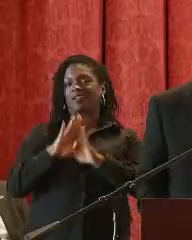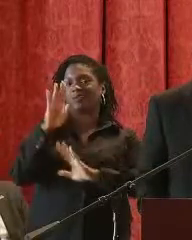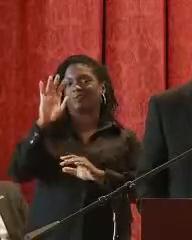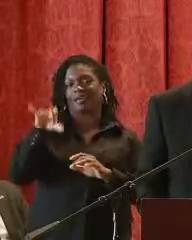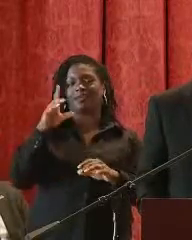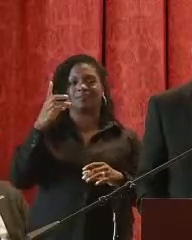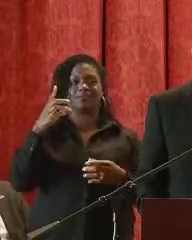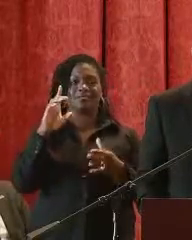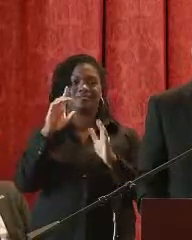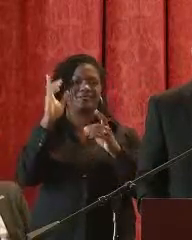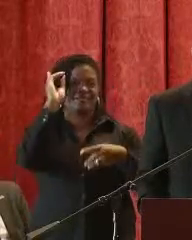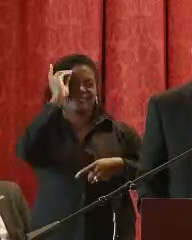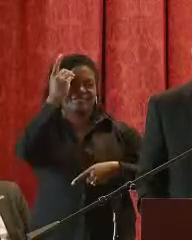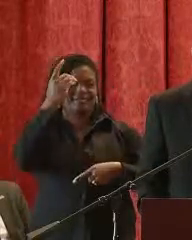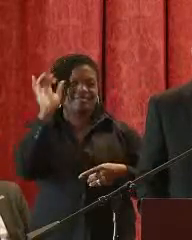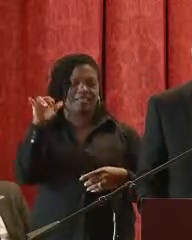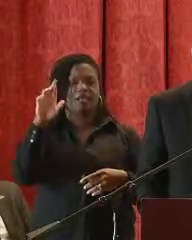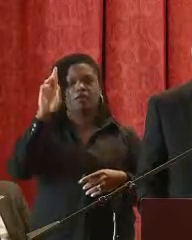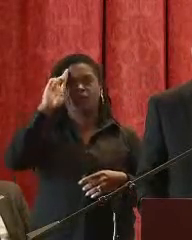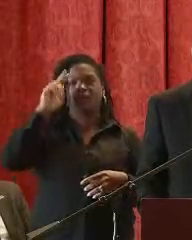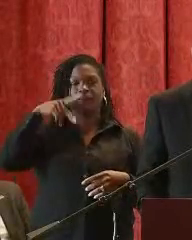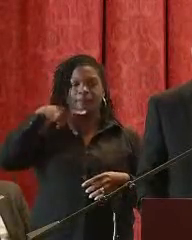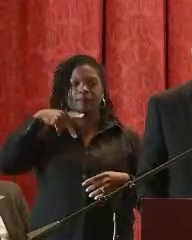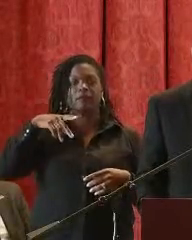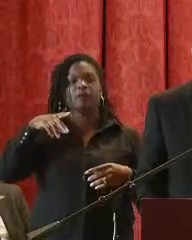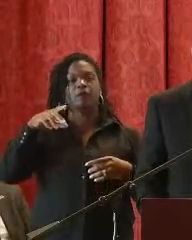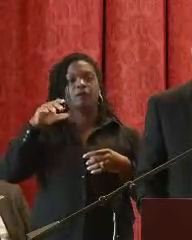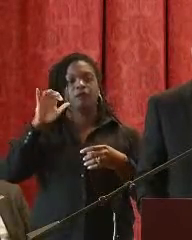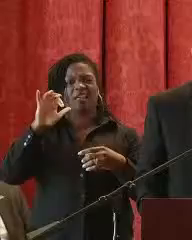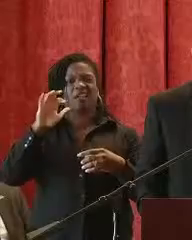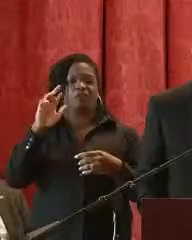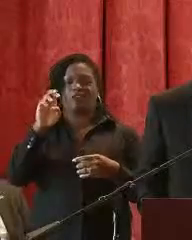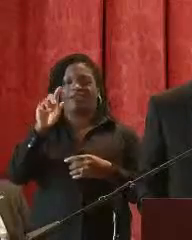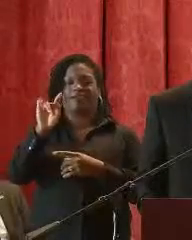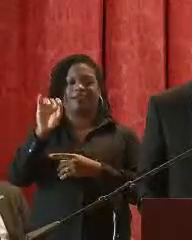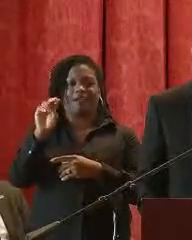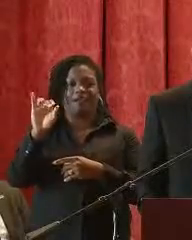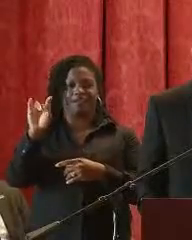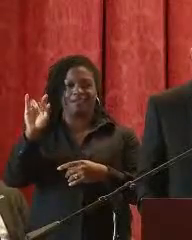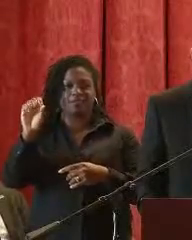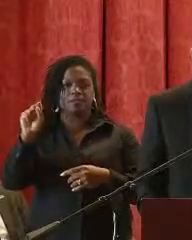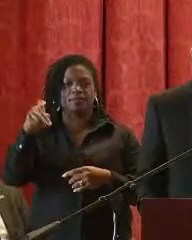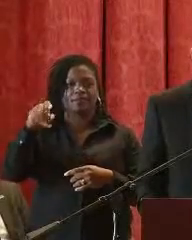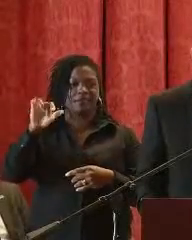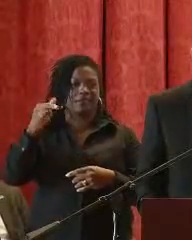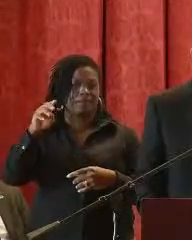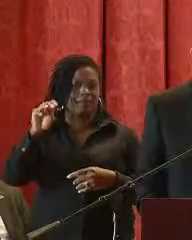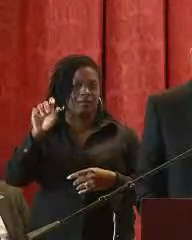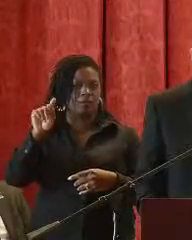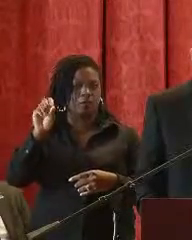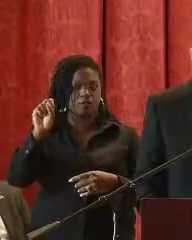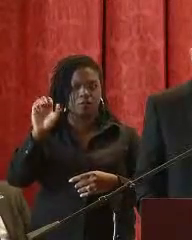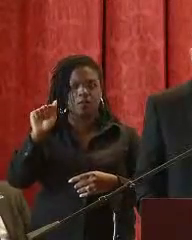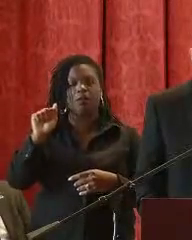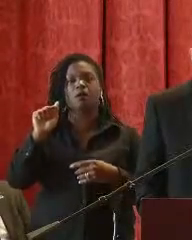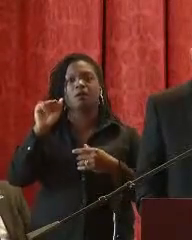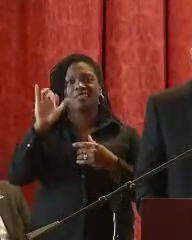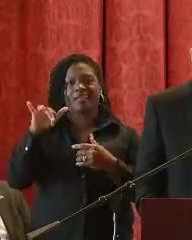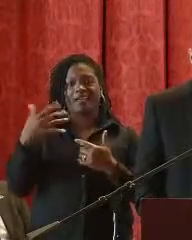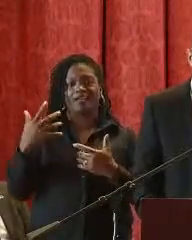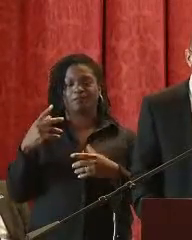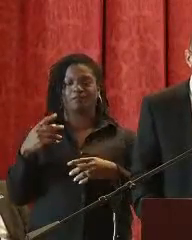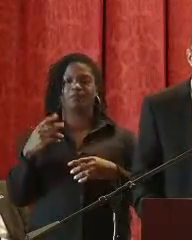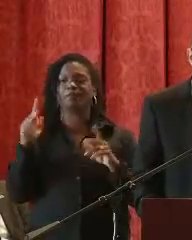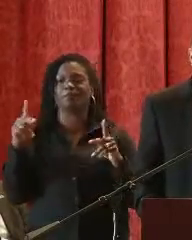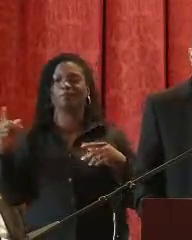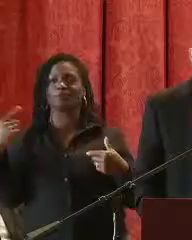And a lot of people will say, oh, poor family, you know, those 2 are blind. But that's not the case with